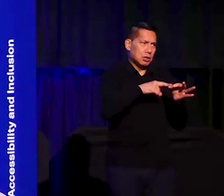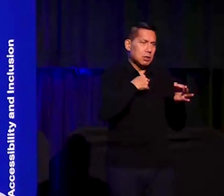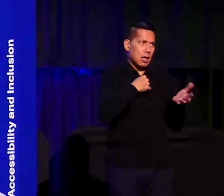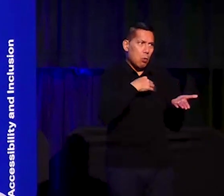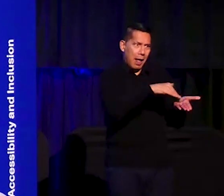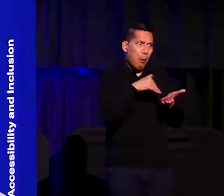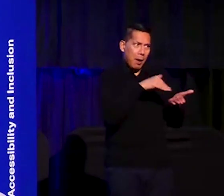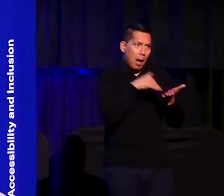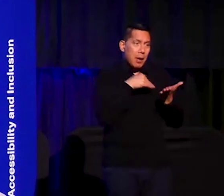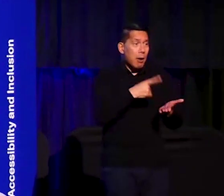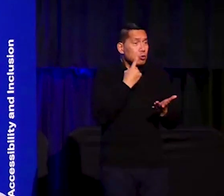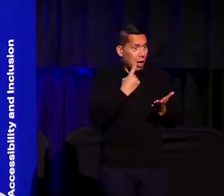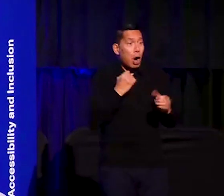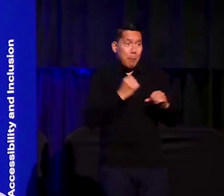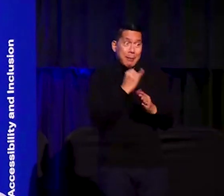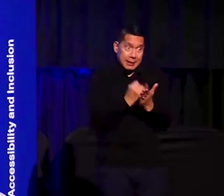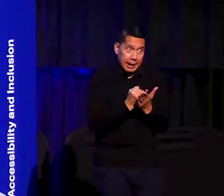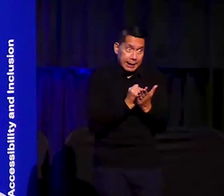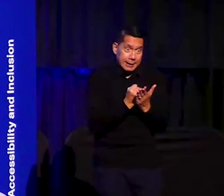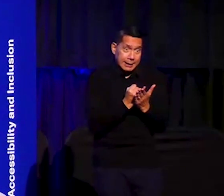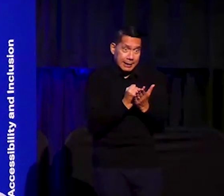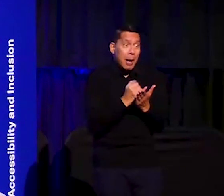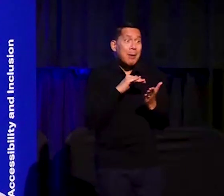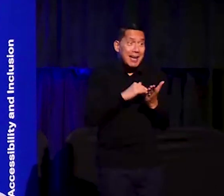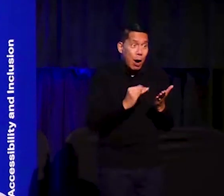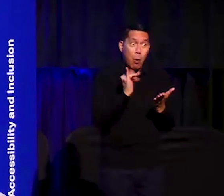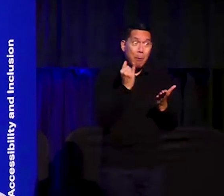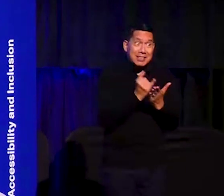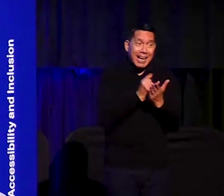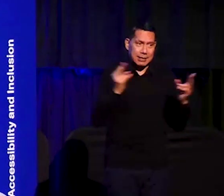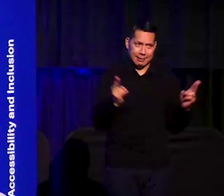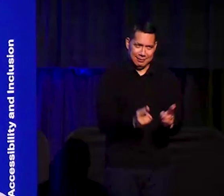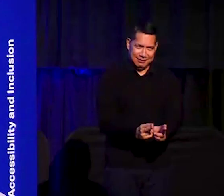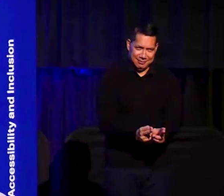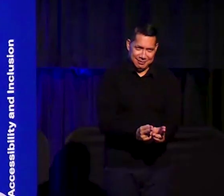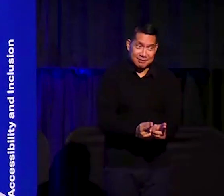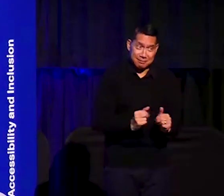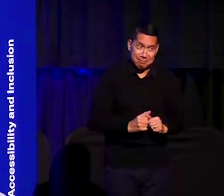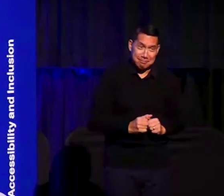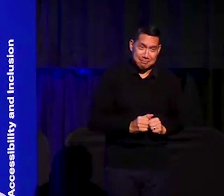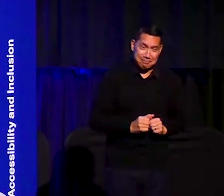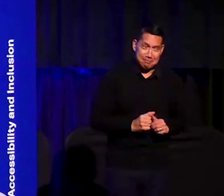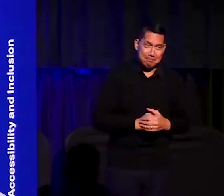from my mistakes. I make way fewer mistakes than I used to. You get better at this.